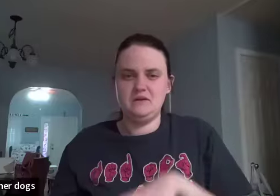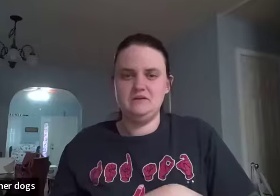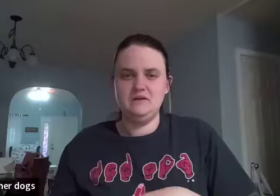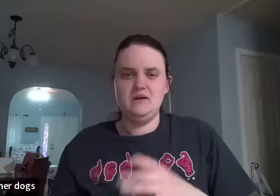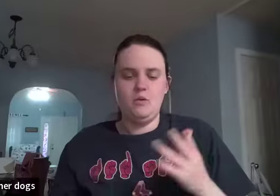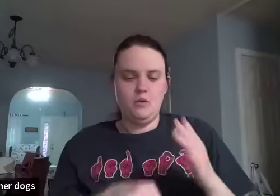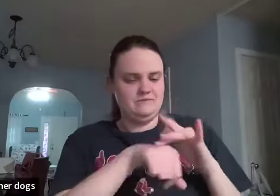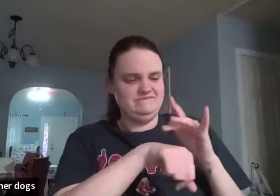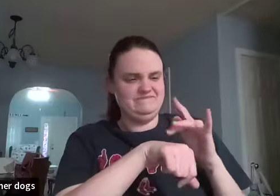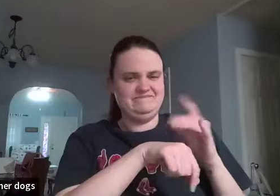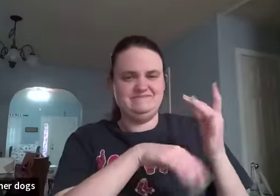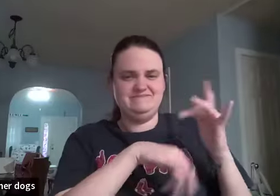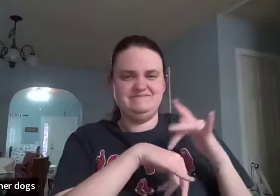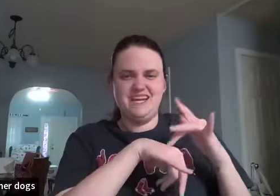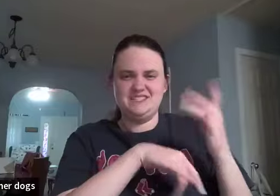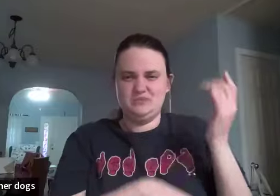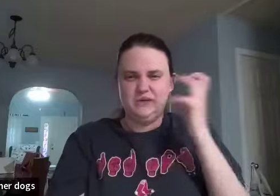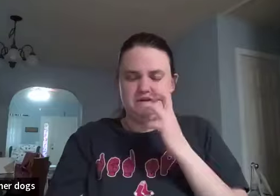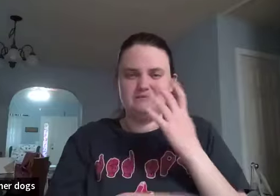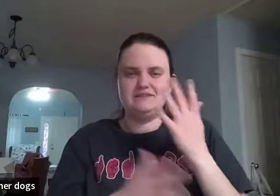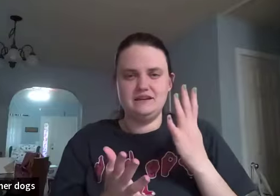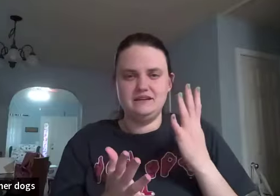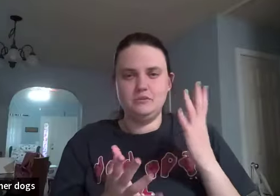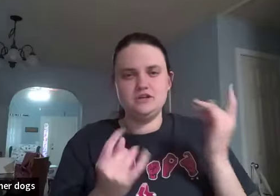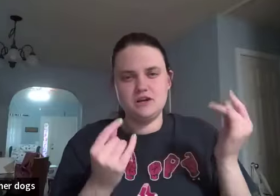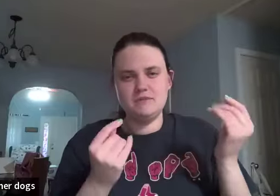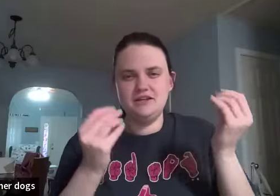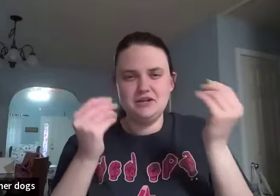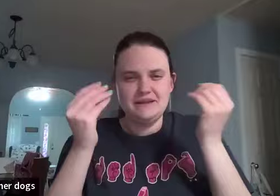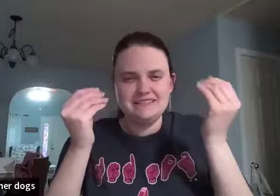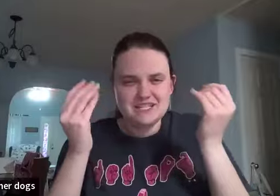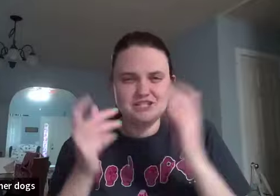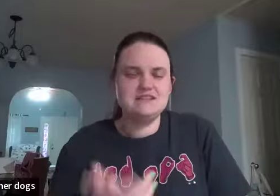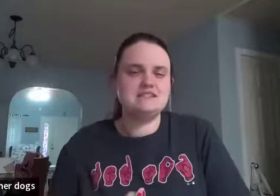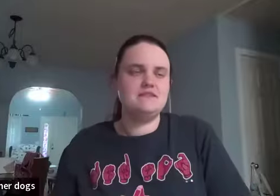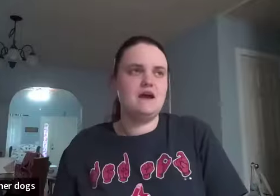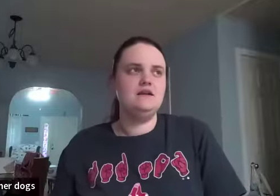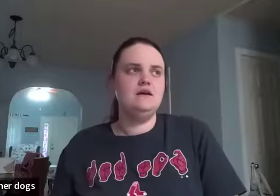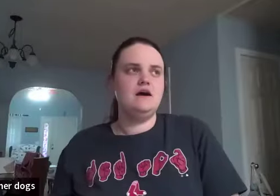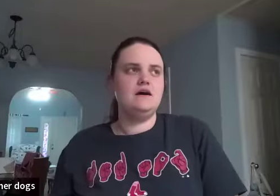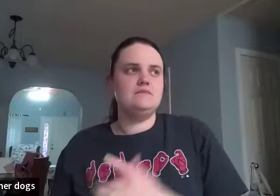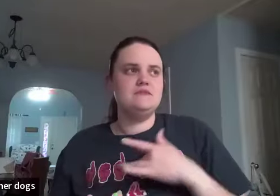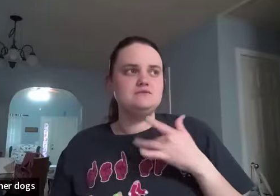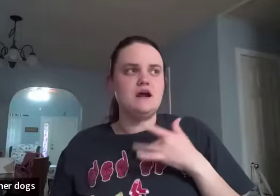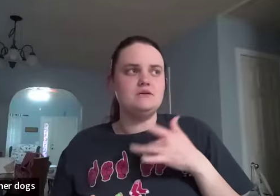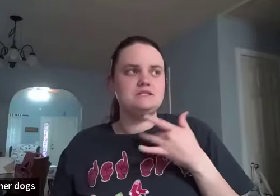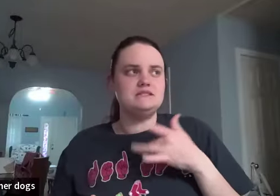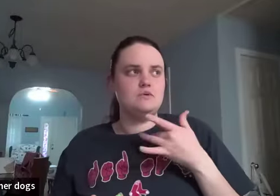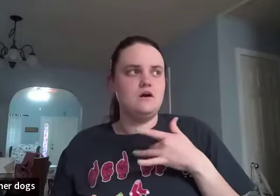weird. Or touch weird kind of deal when you're talking about like like texture, things like that. This one I always see more